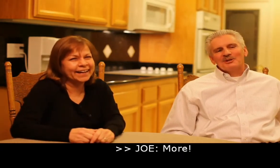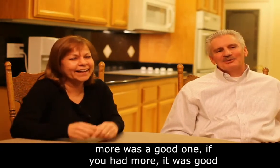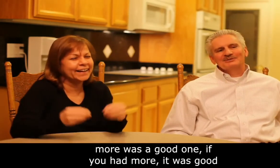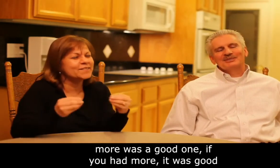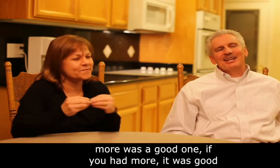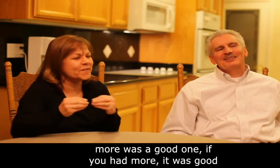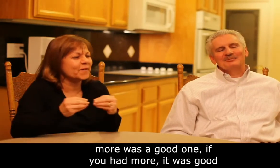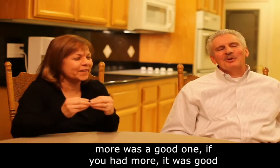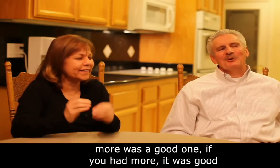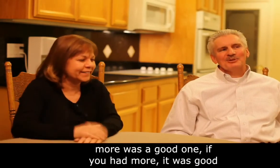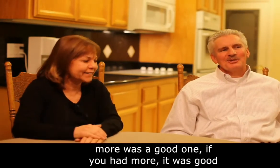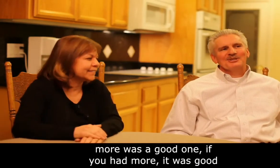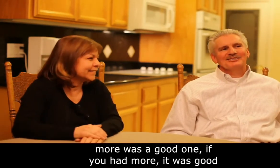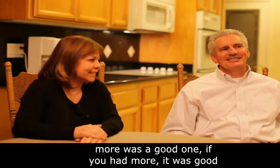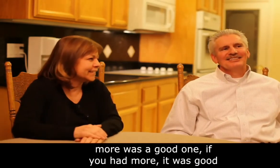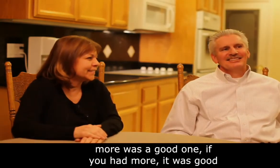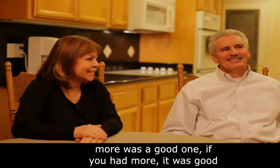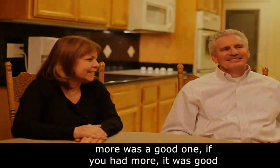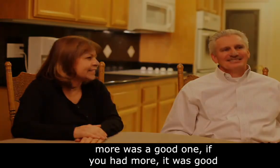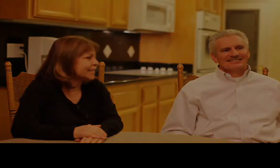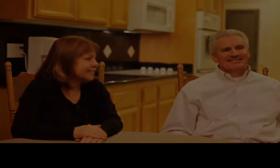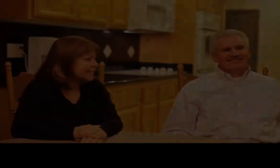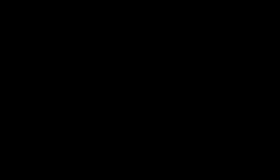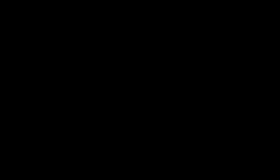one. Yeah, more was good.